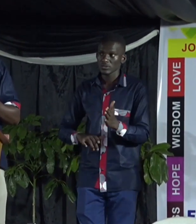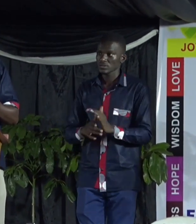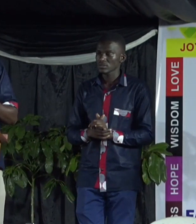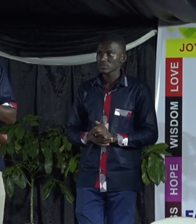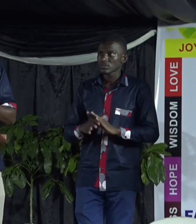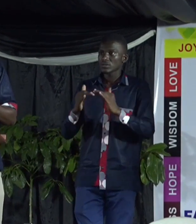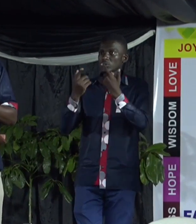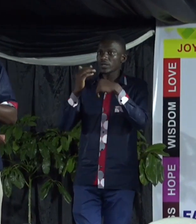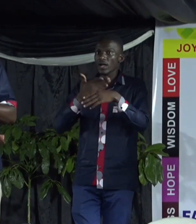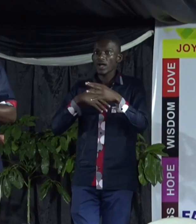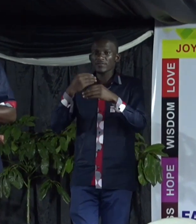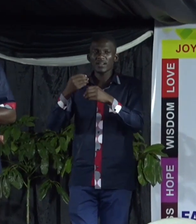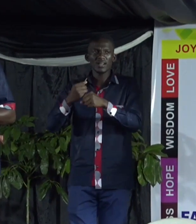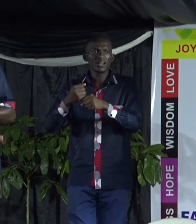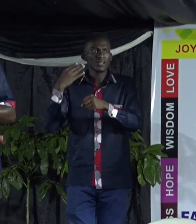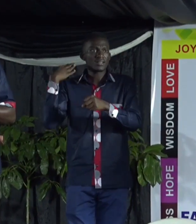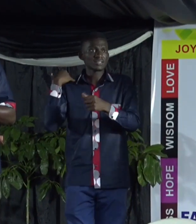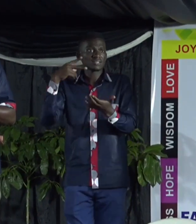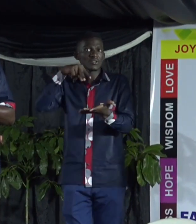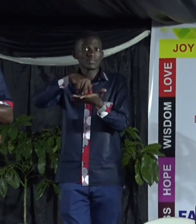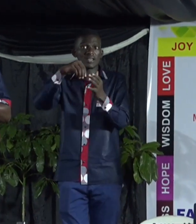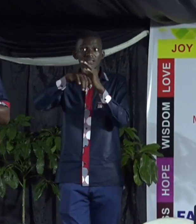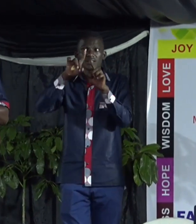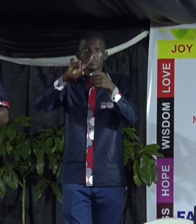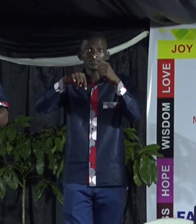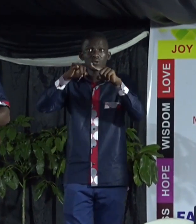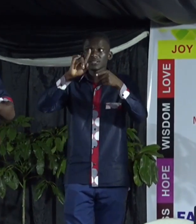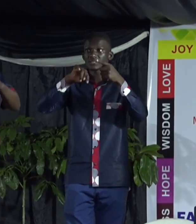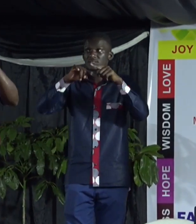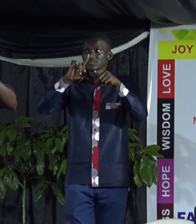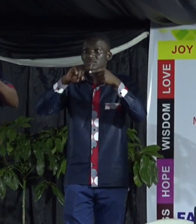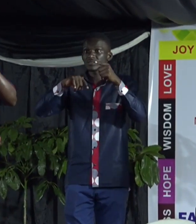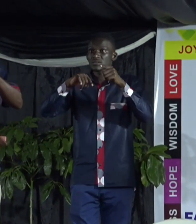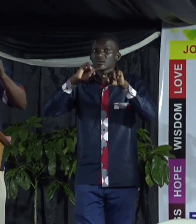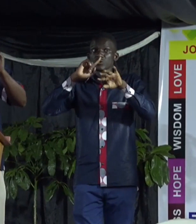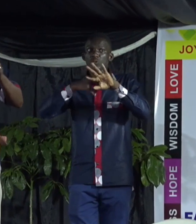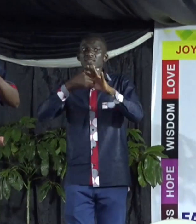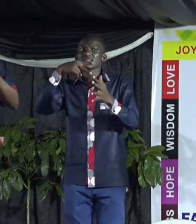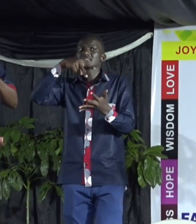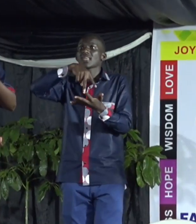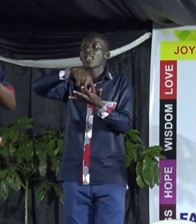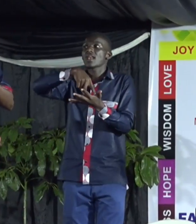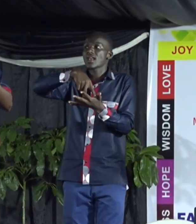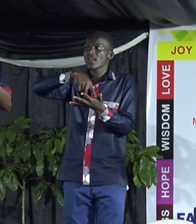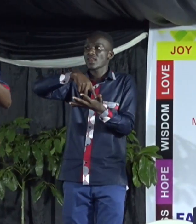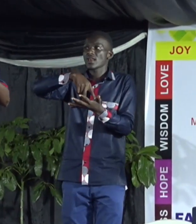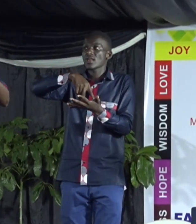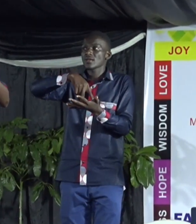yebazibwe. Tuina sister wafa ayesimbyo mu byobufuzi. We have a sister that is aspiring